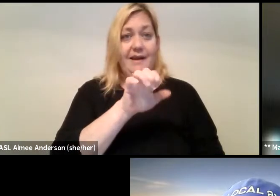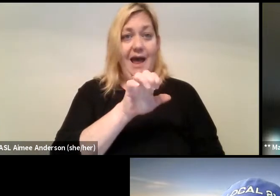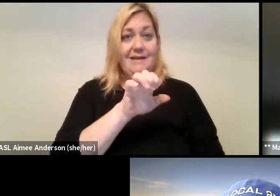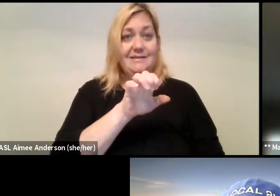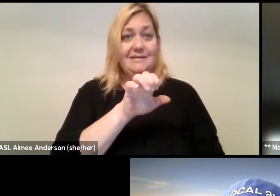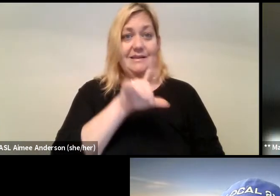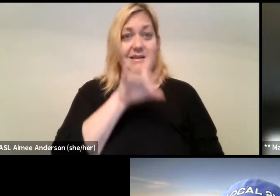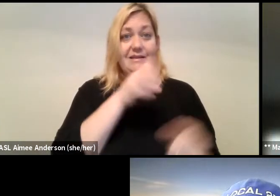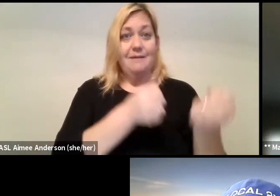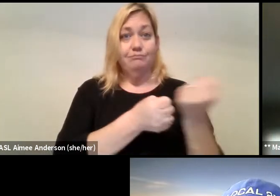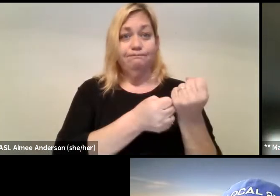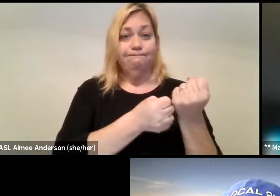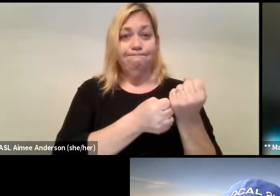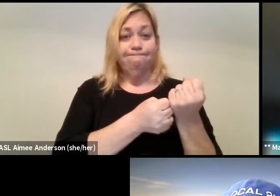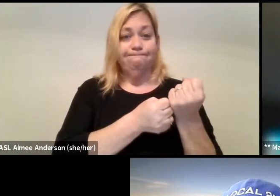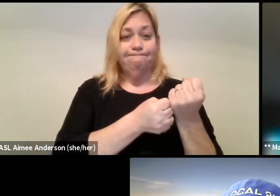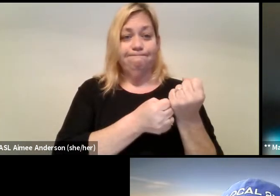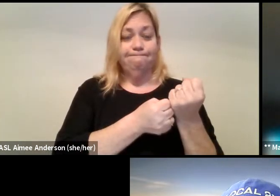Henley.